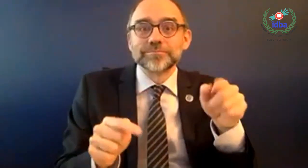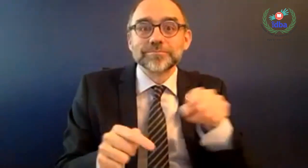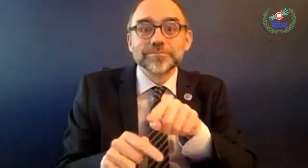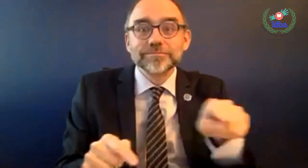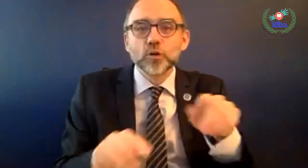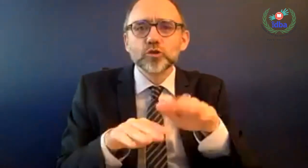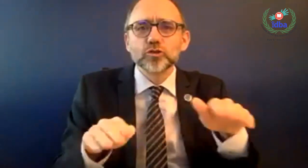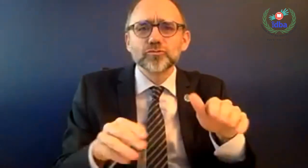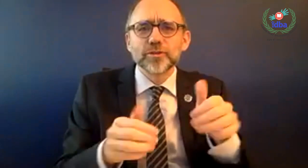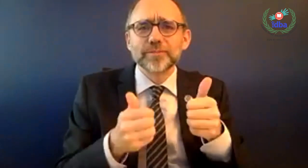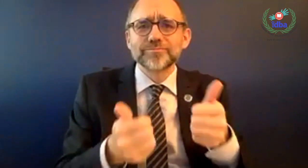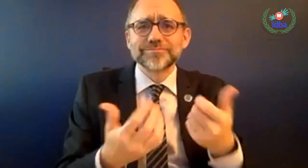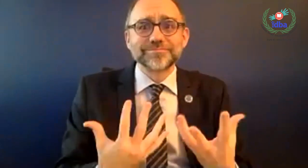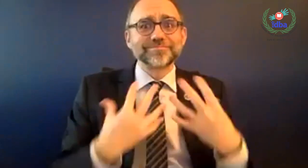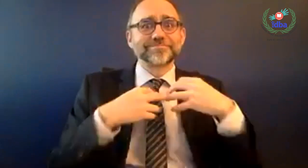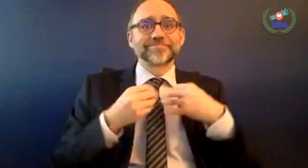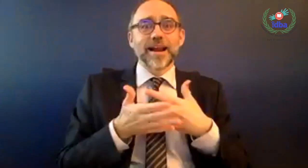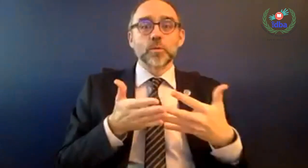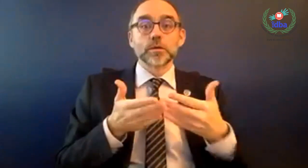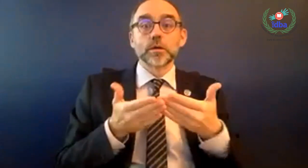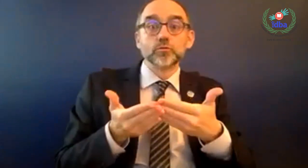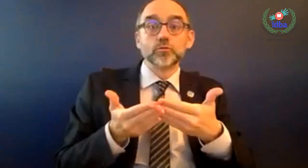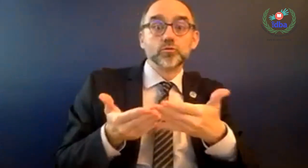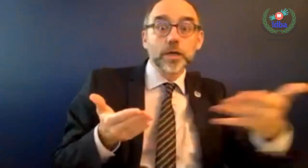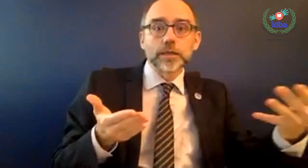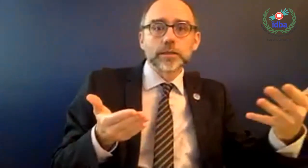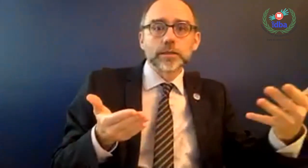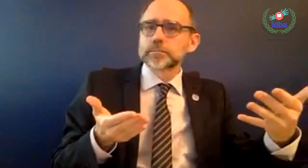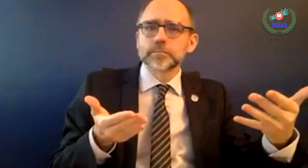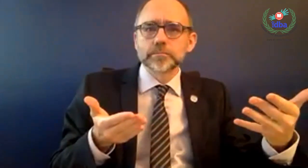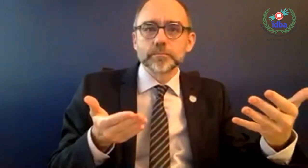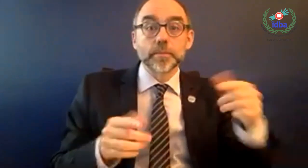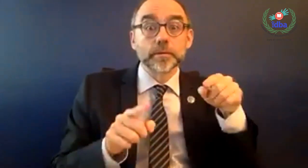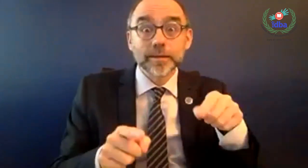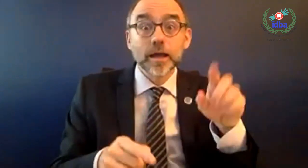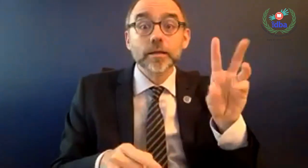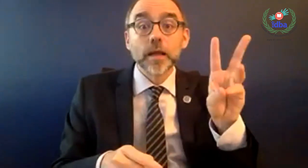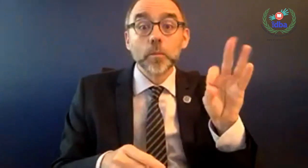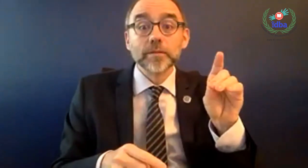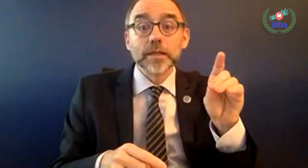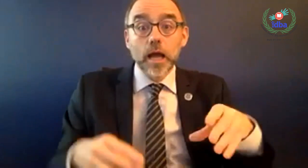and IDBA and other schools in India, there are few schools who accept sign language, but they are not